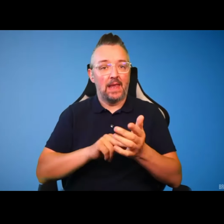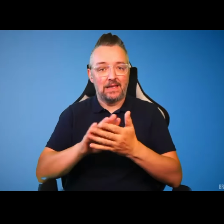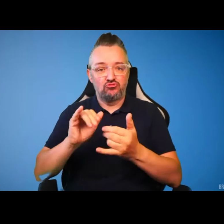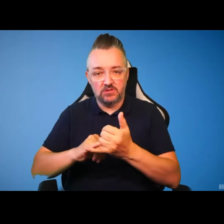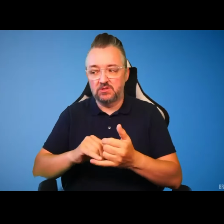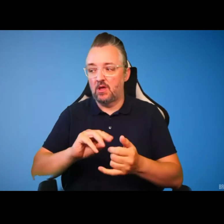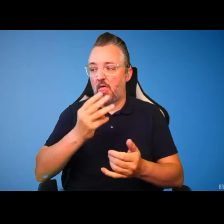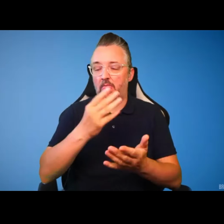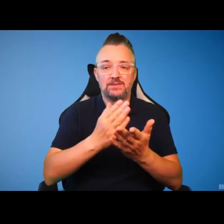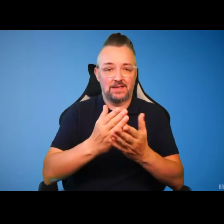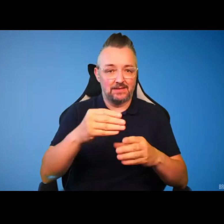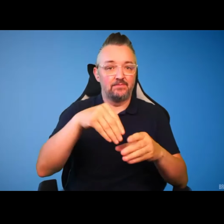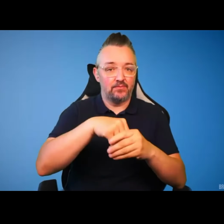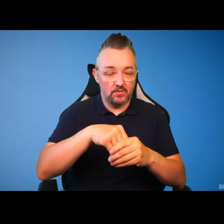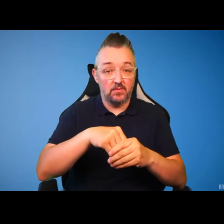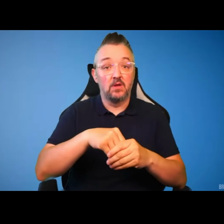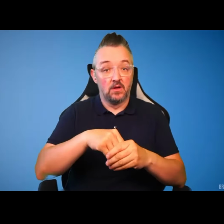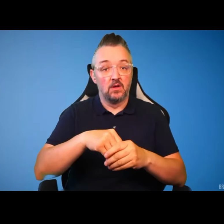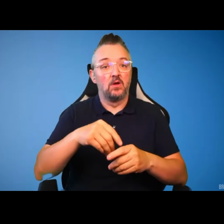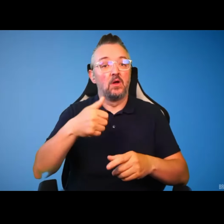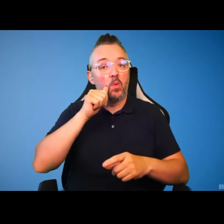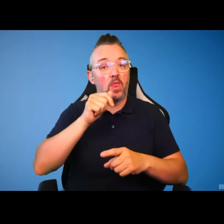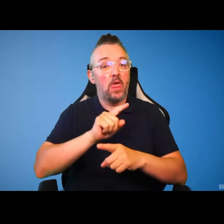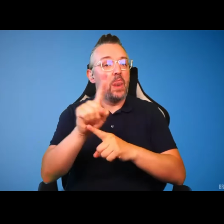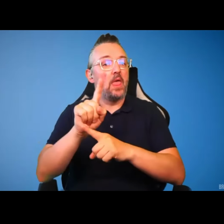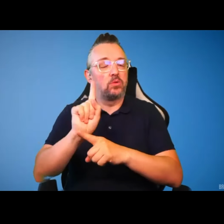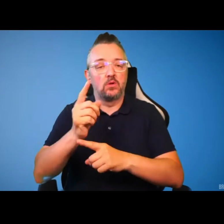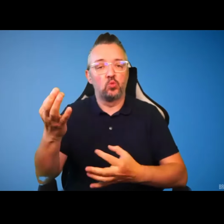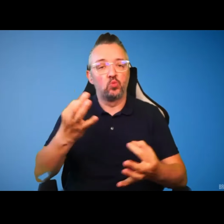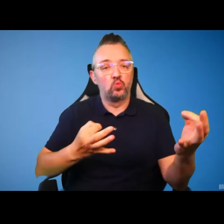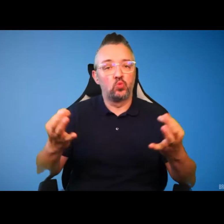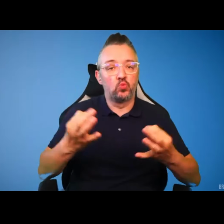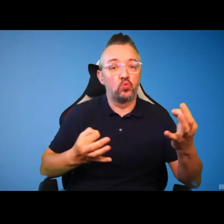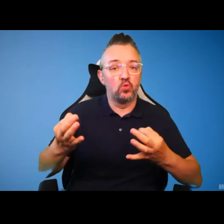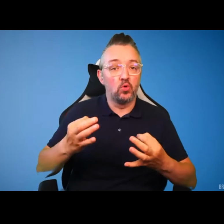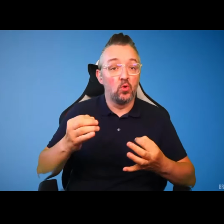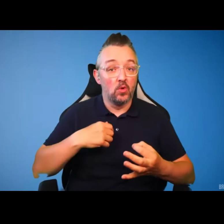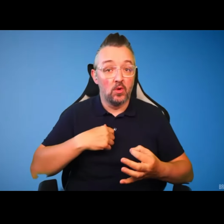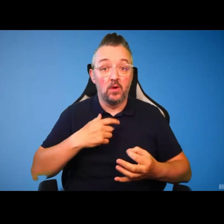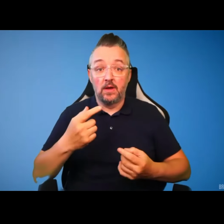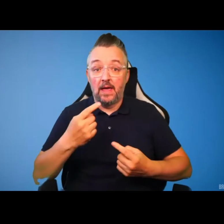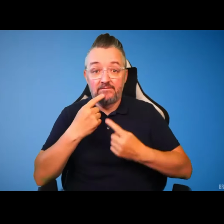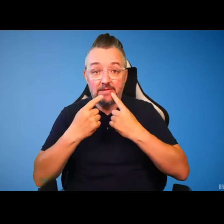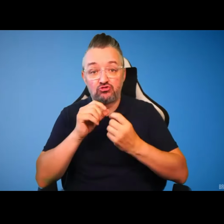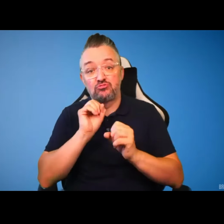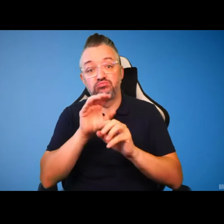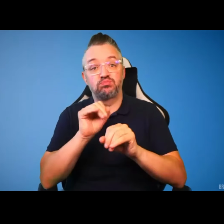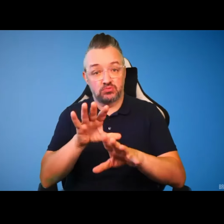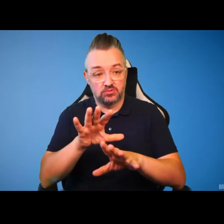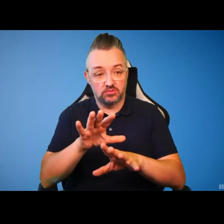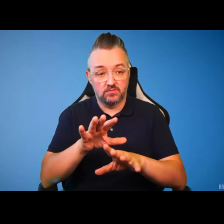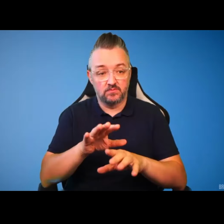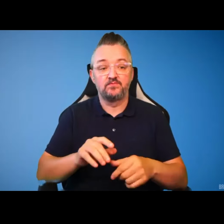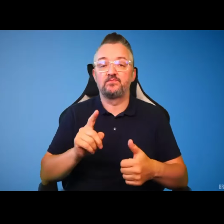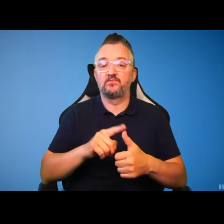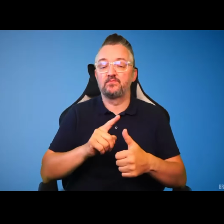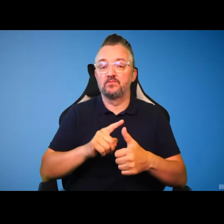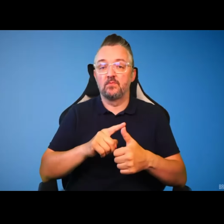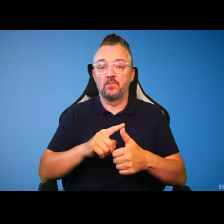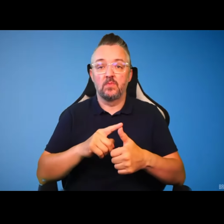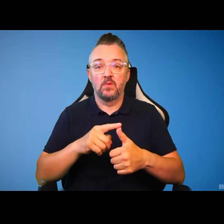Sector this evening, and we'll be taking questions a bit later on after we've got some information for you. For a start, I just want